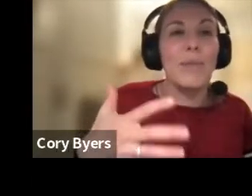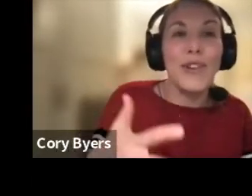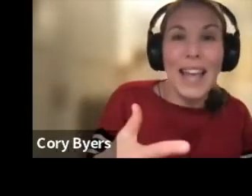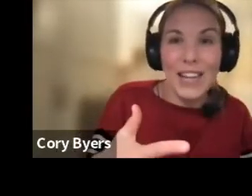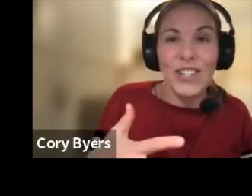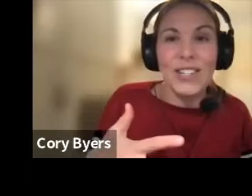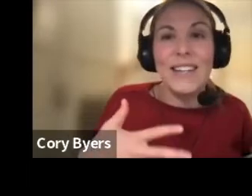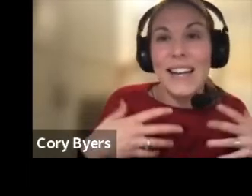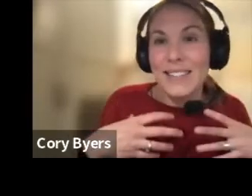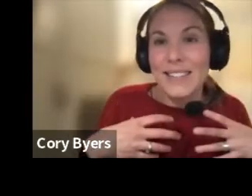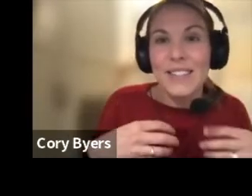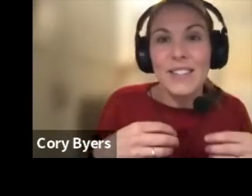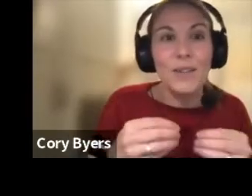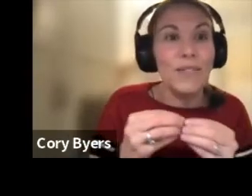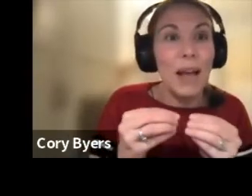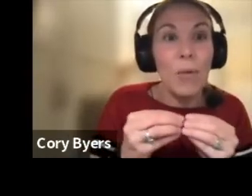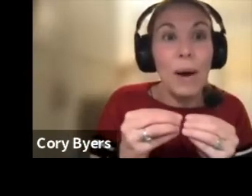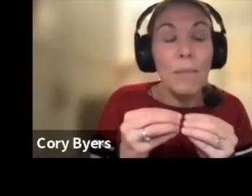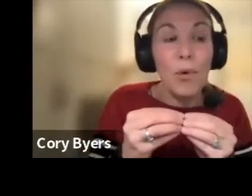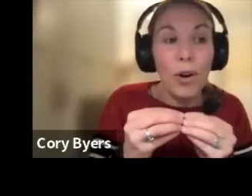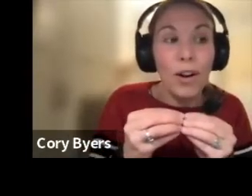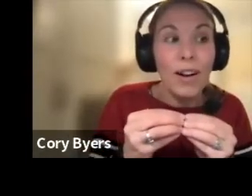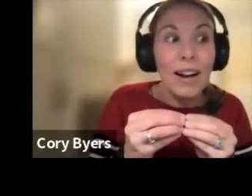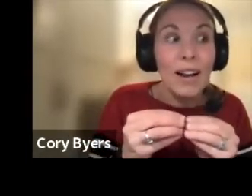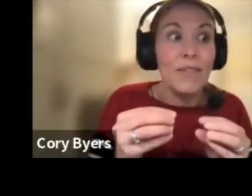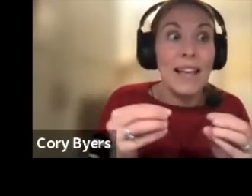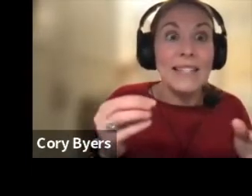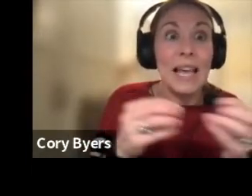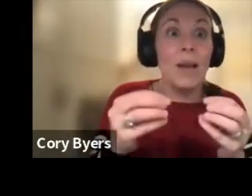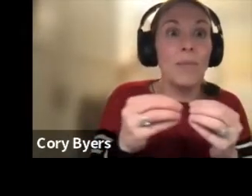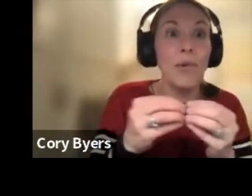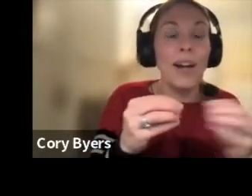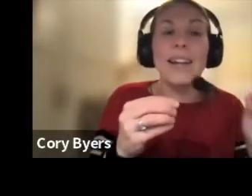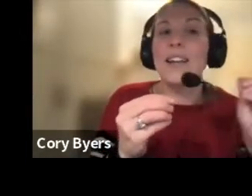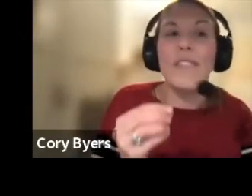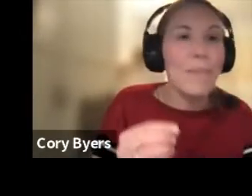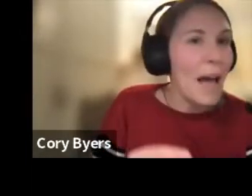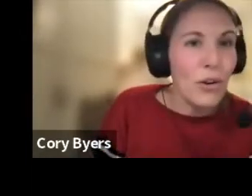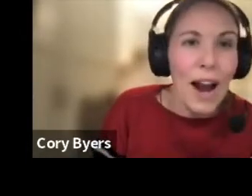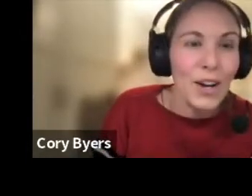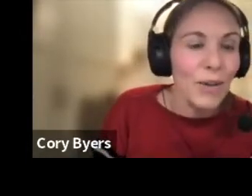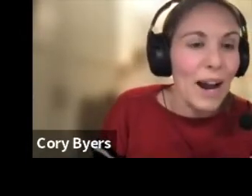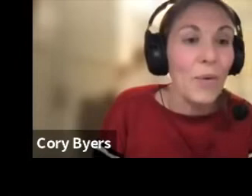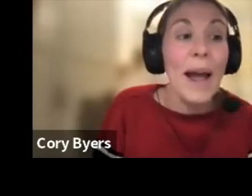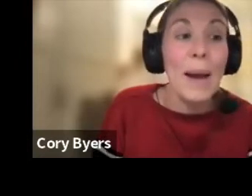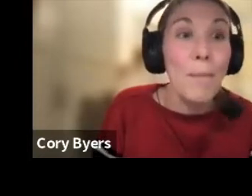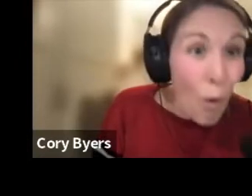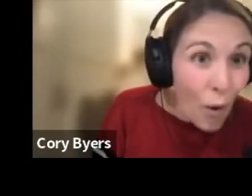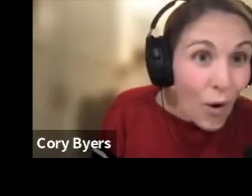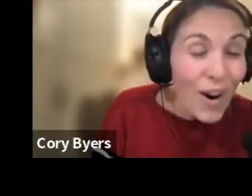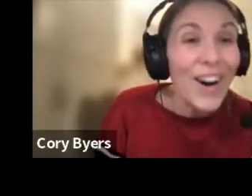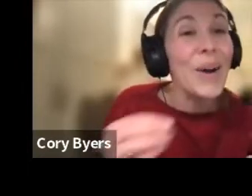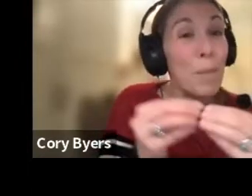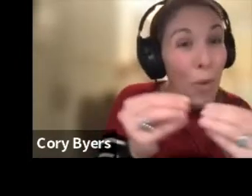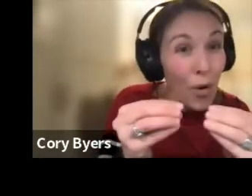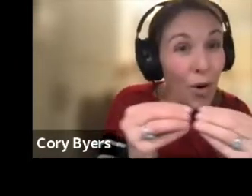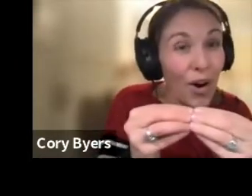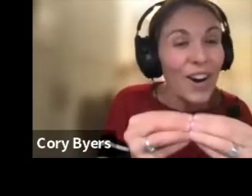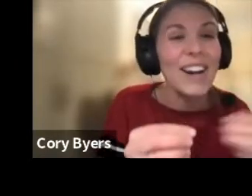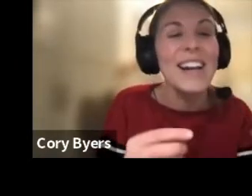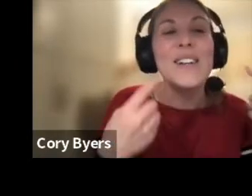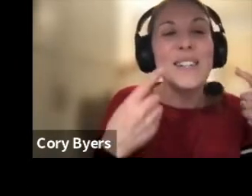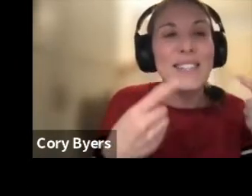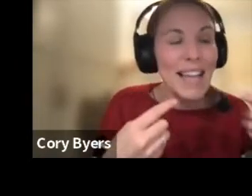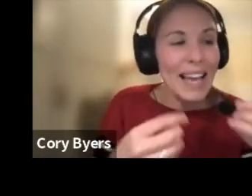that communication dance. So if they want more, they say more, give them that cracker right away.